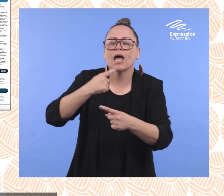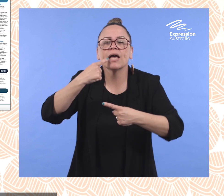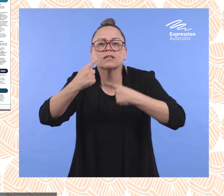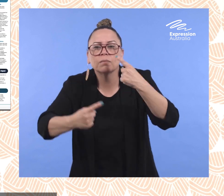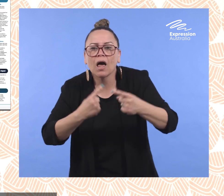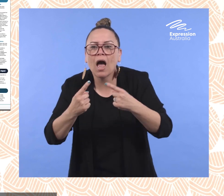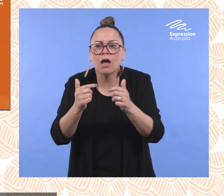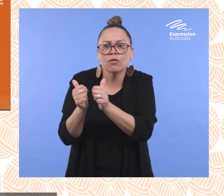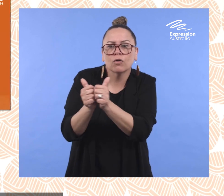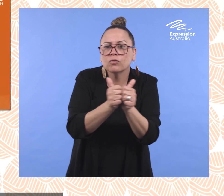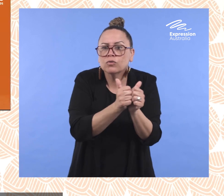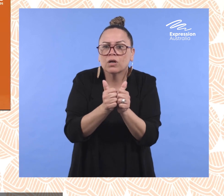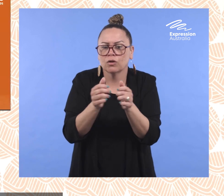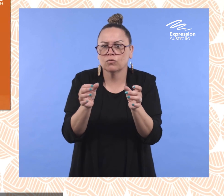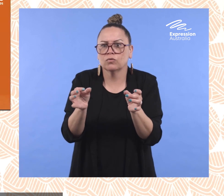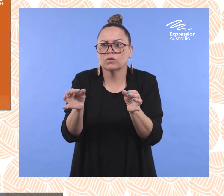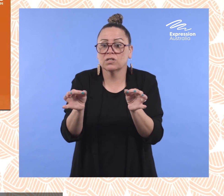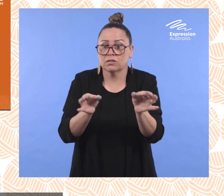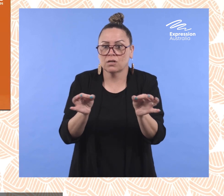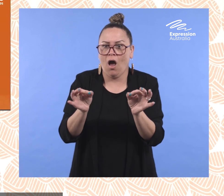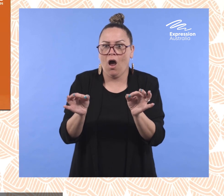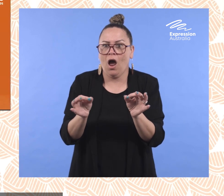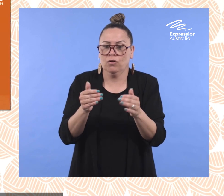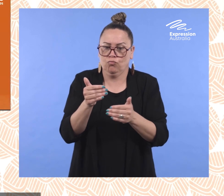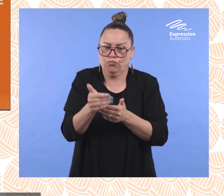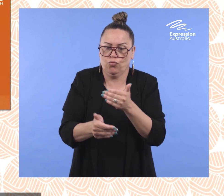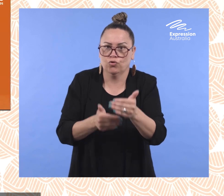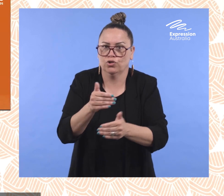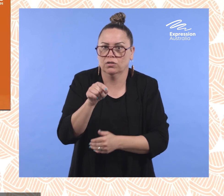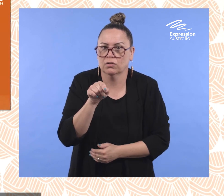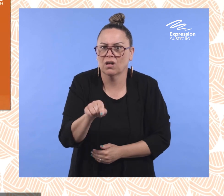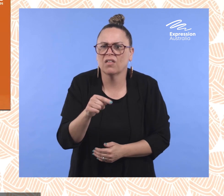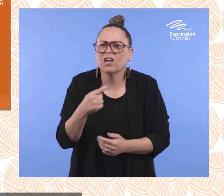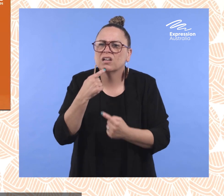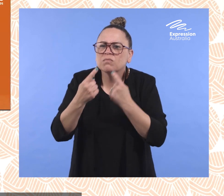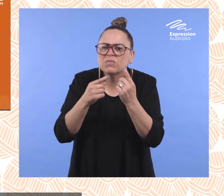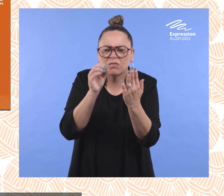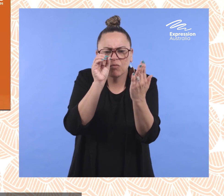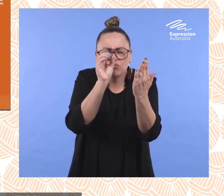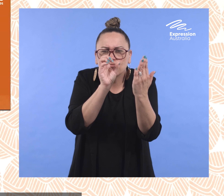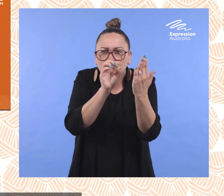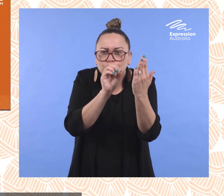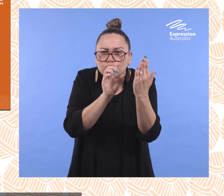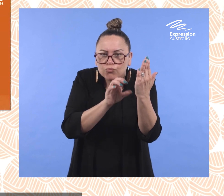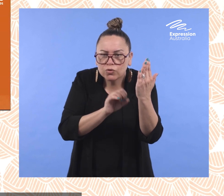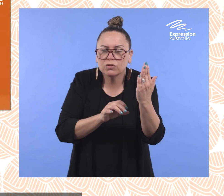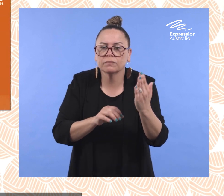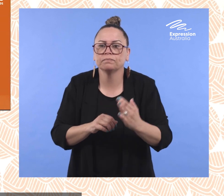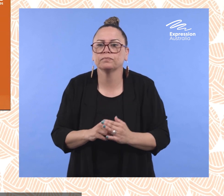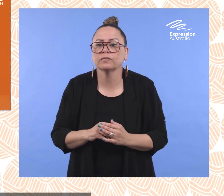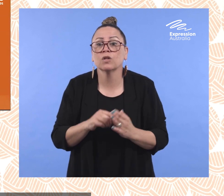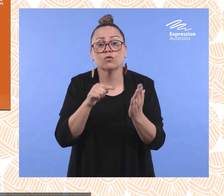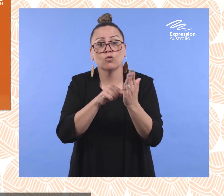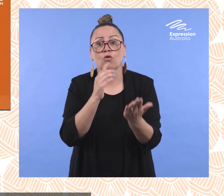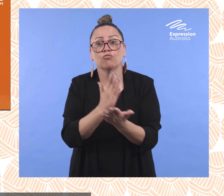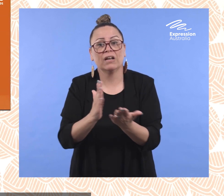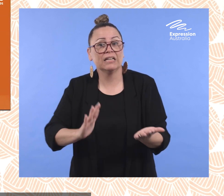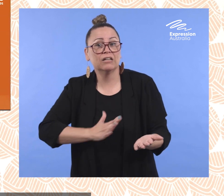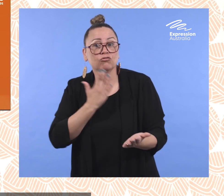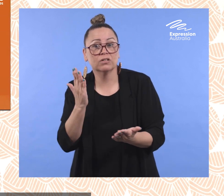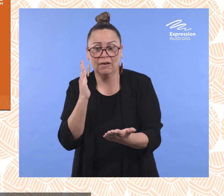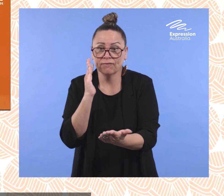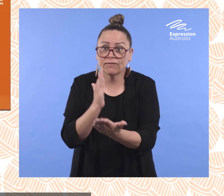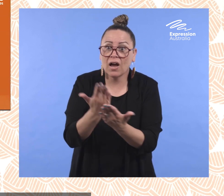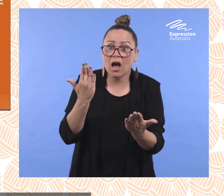co-design process and gives you an idea of the likely detail that's going to go into the voice. Yeah, and just